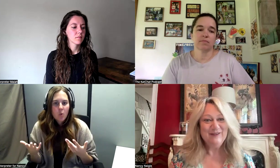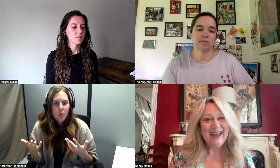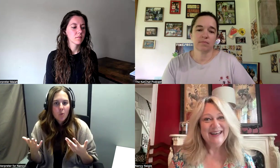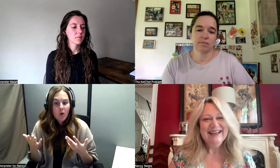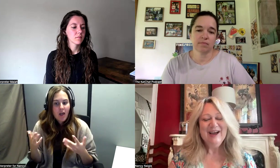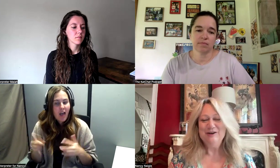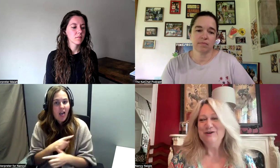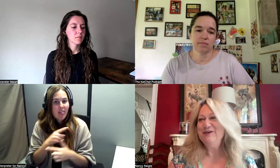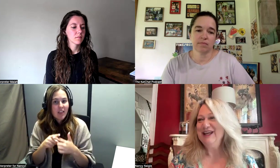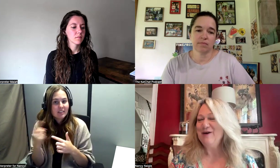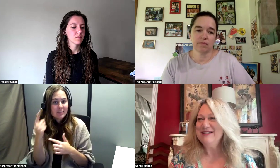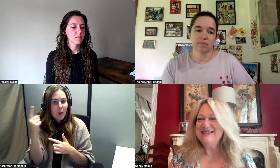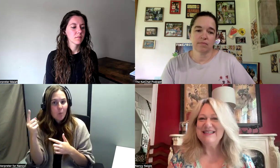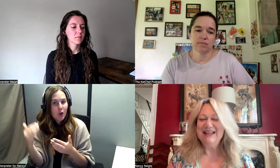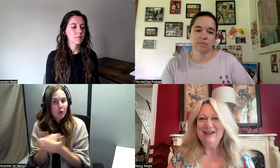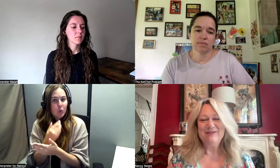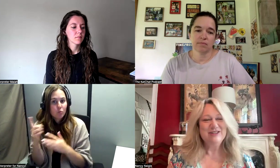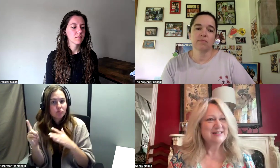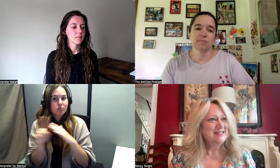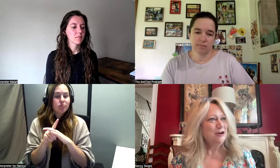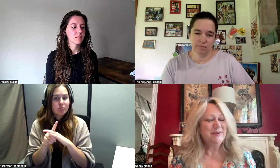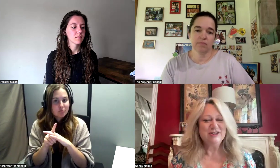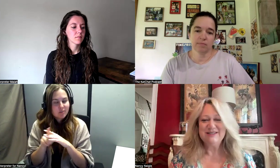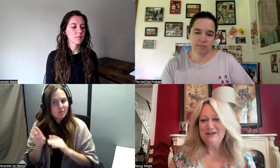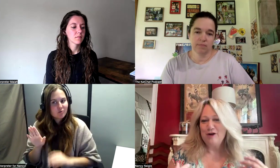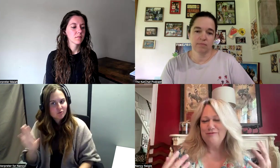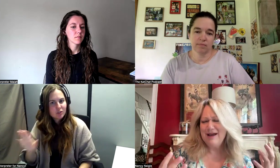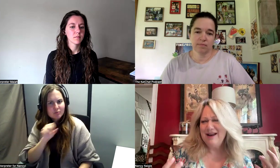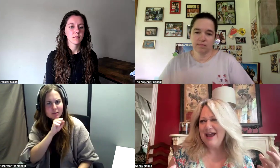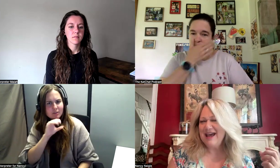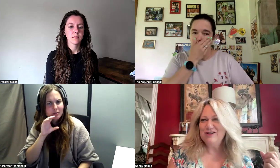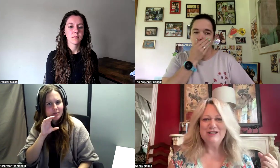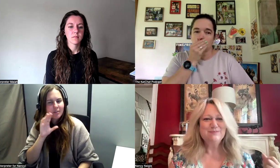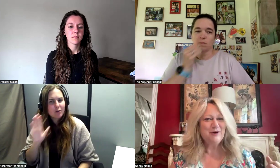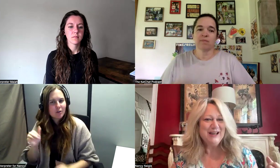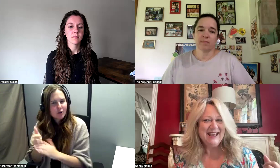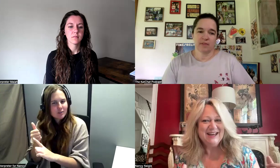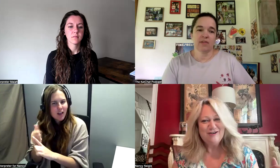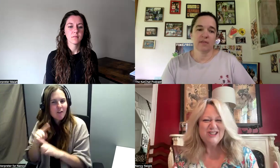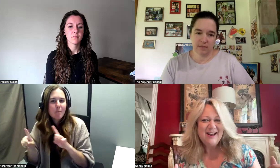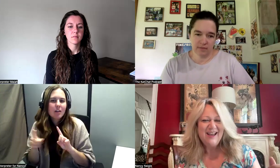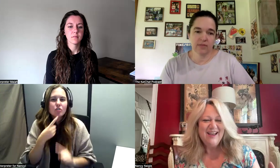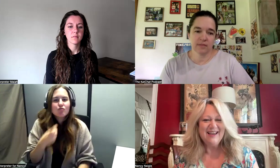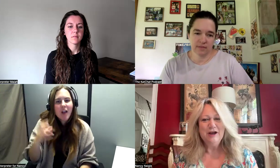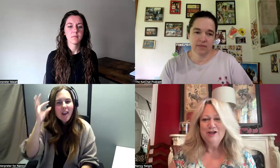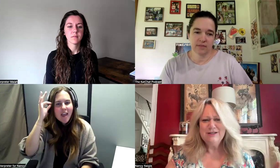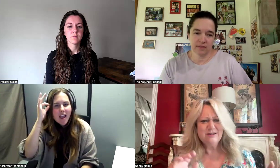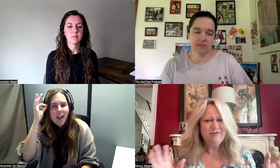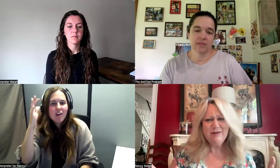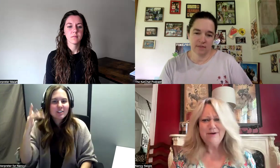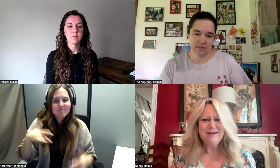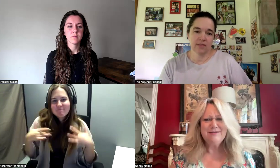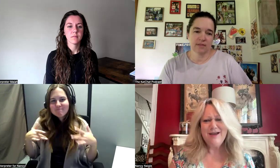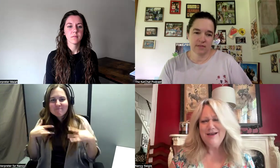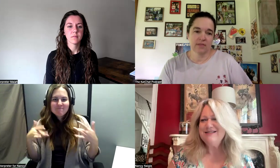somebody new in who, is, she's a senior, but she's, redhead and she's perky and energetic and she's